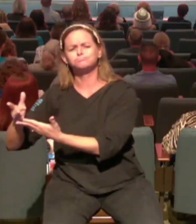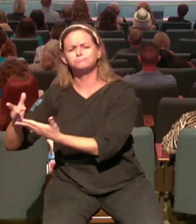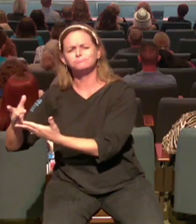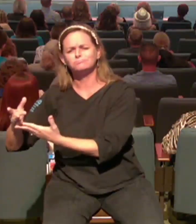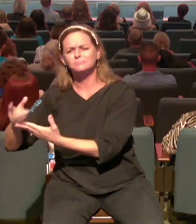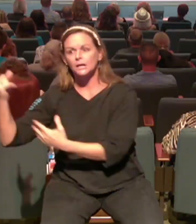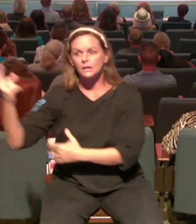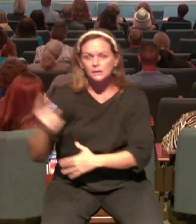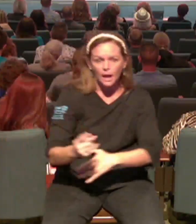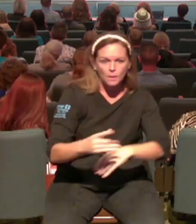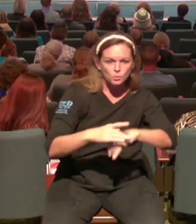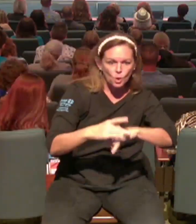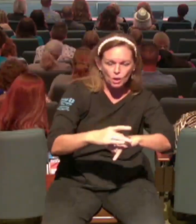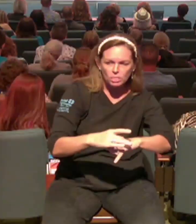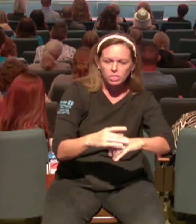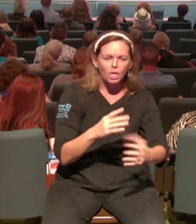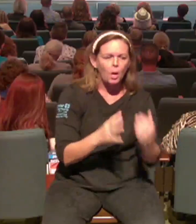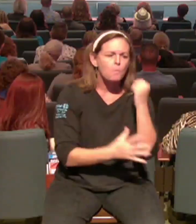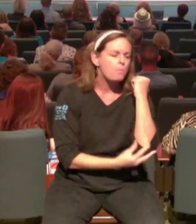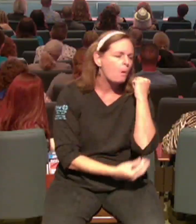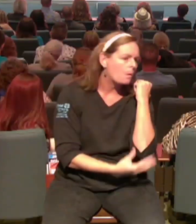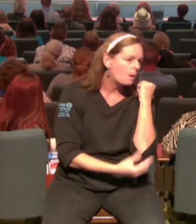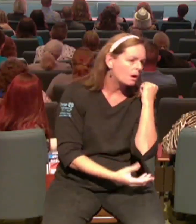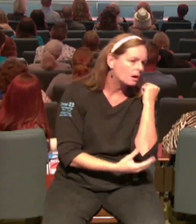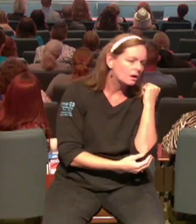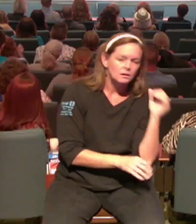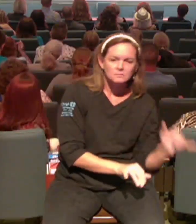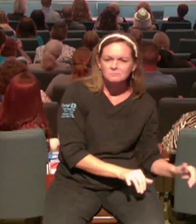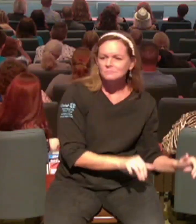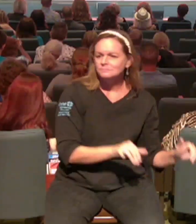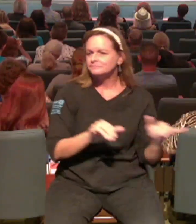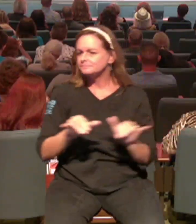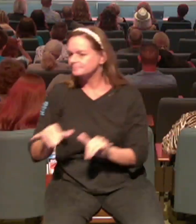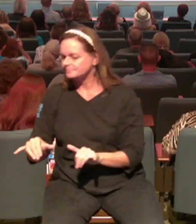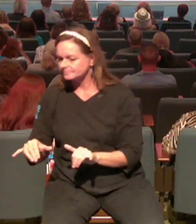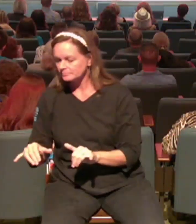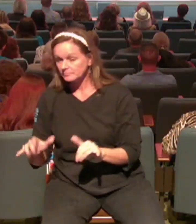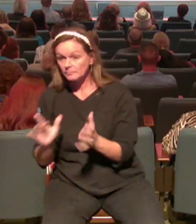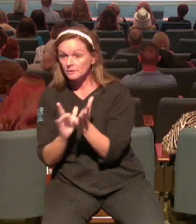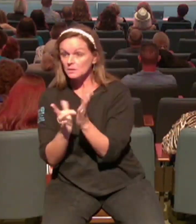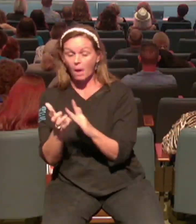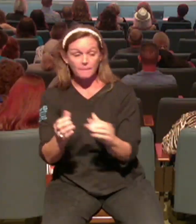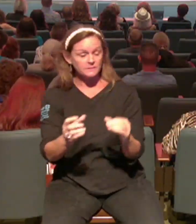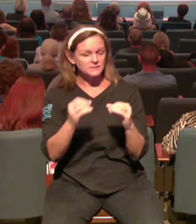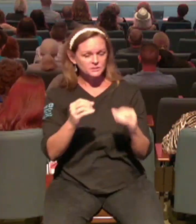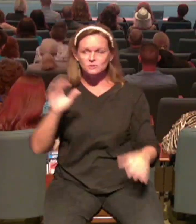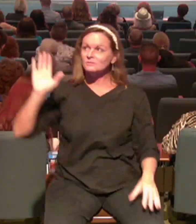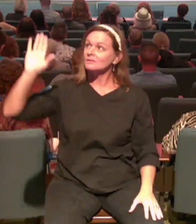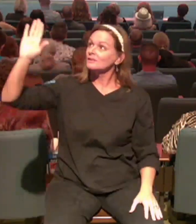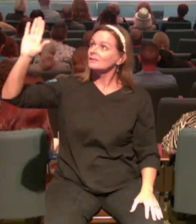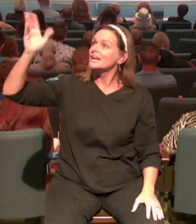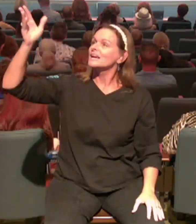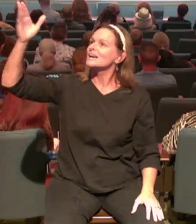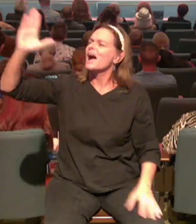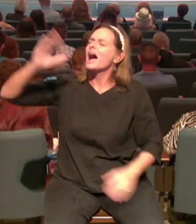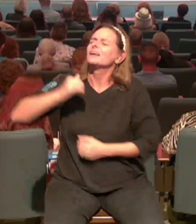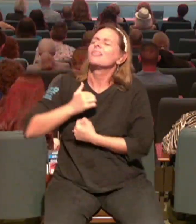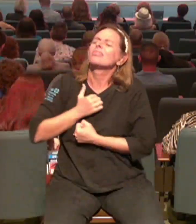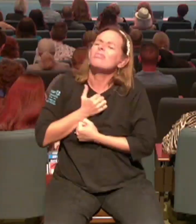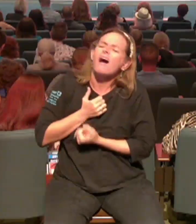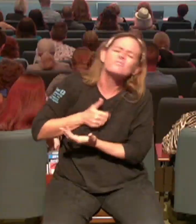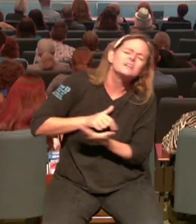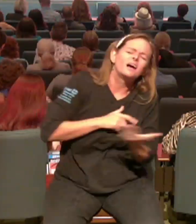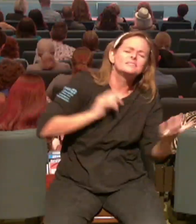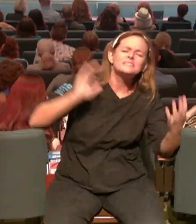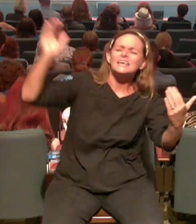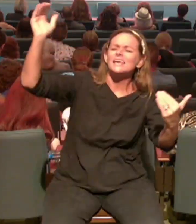love stoops. In fact, the whole message of the gospel is that God so loved the world that he stooped